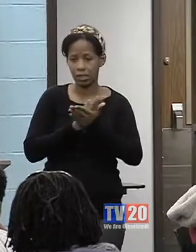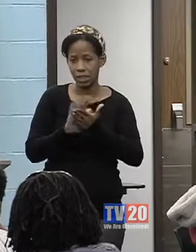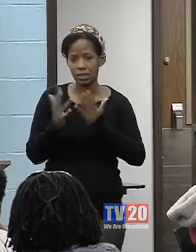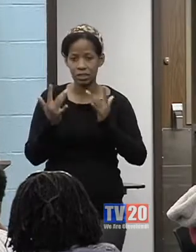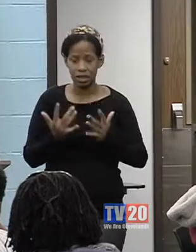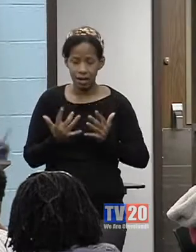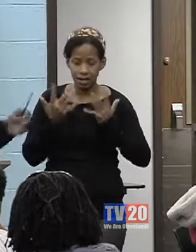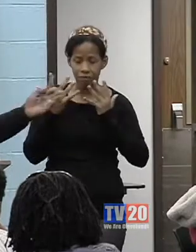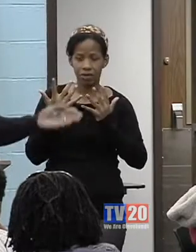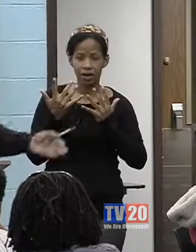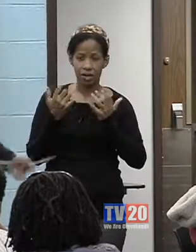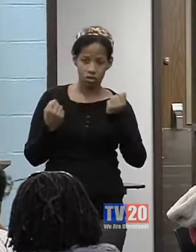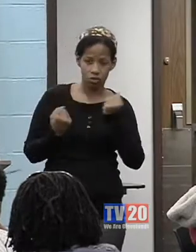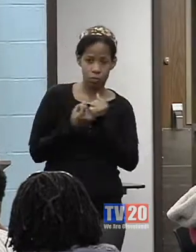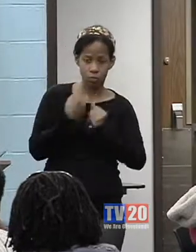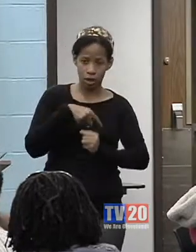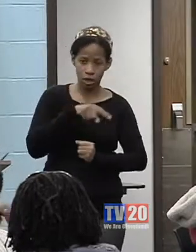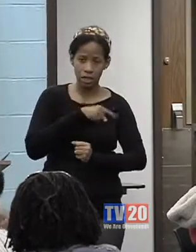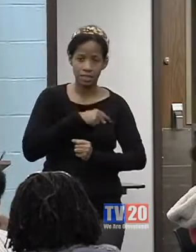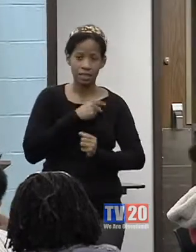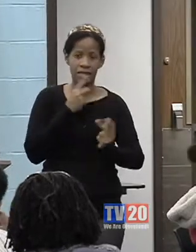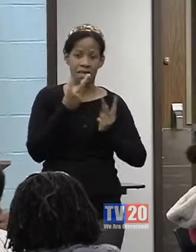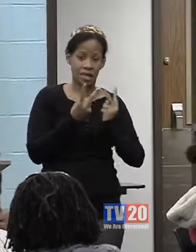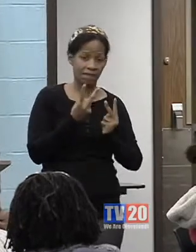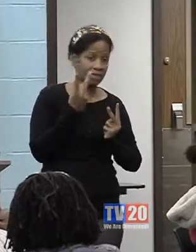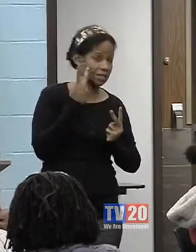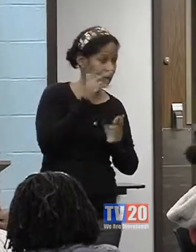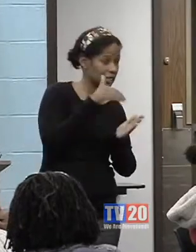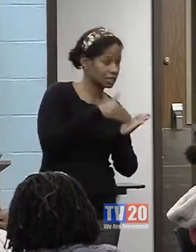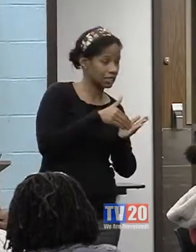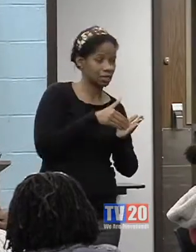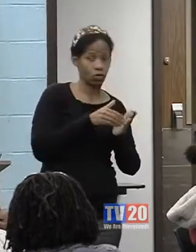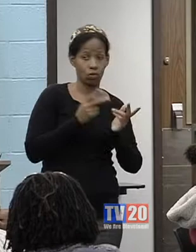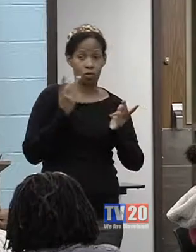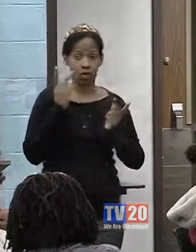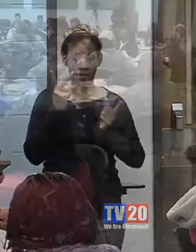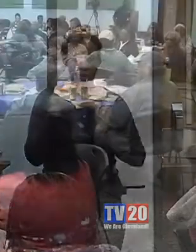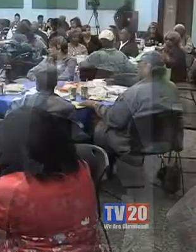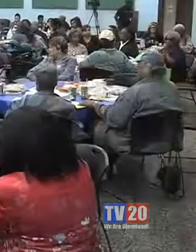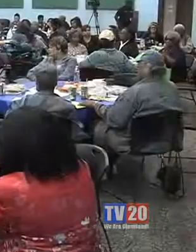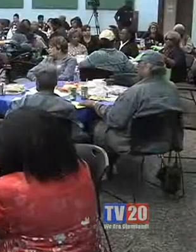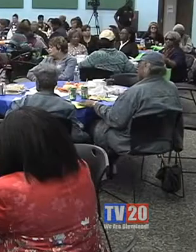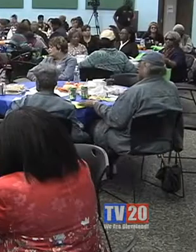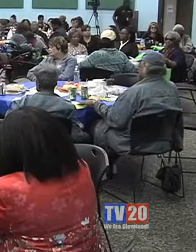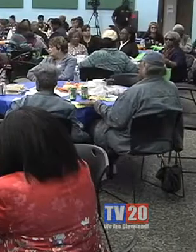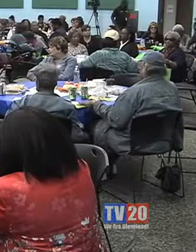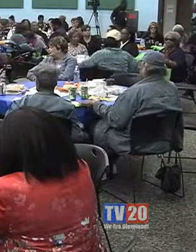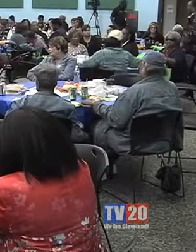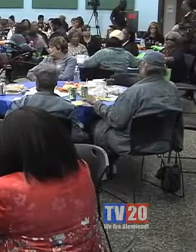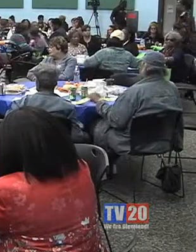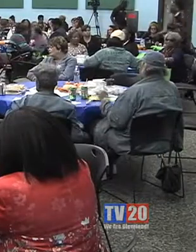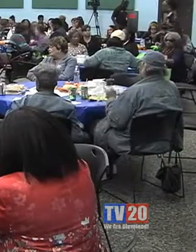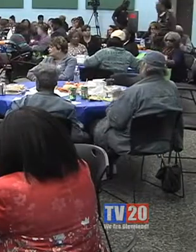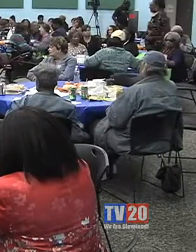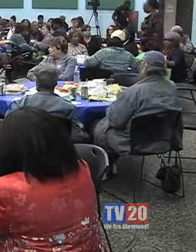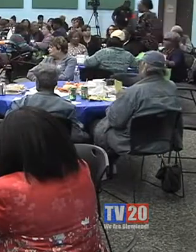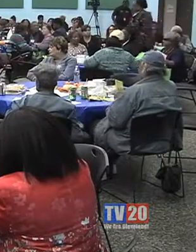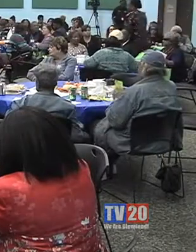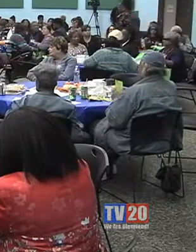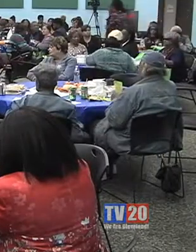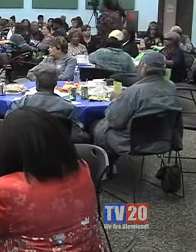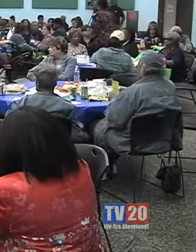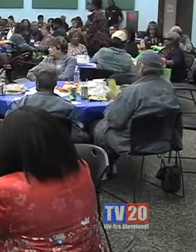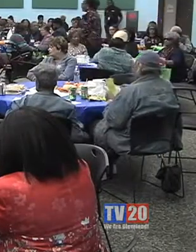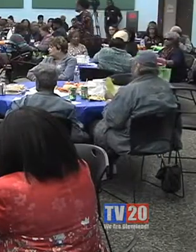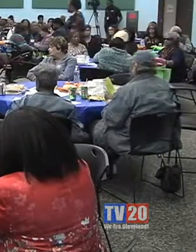the streets and visit the site center or the other key stakeholders and partners, then we would have a more